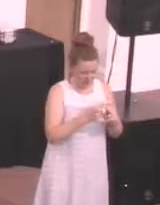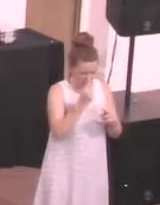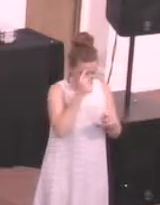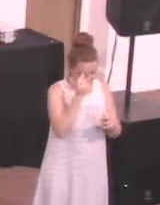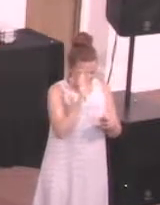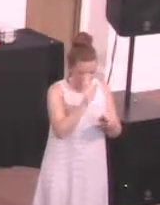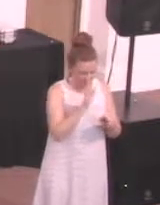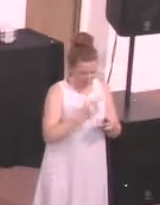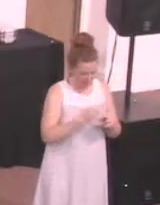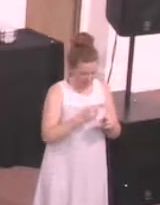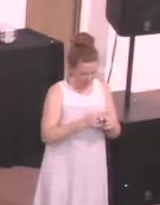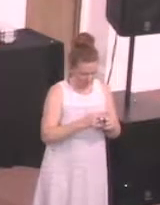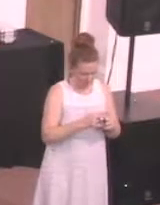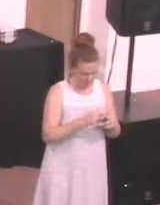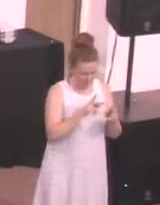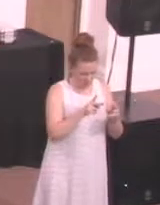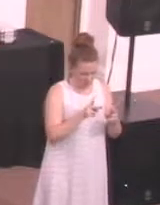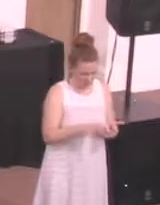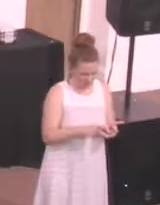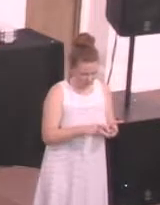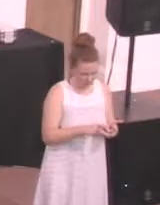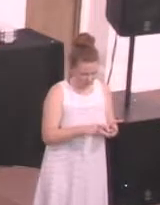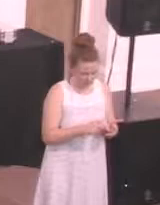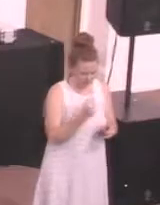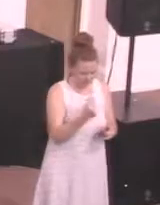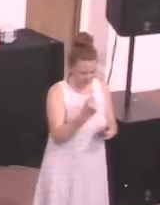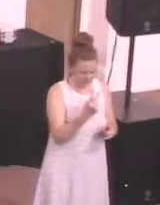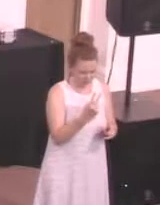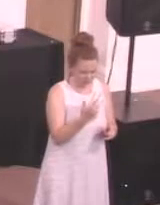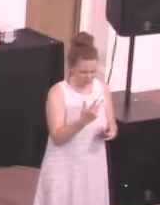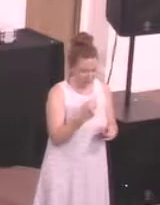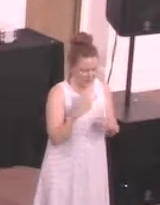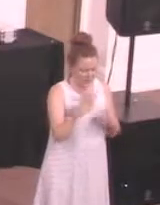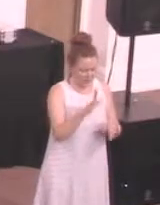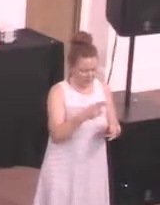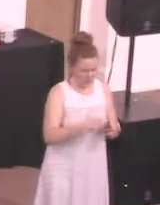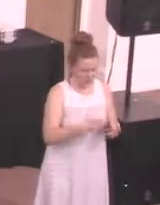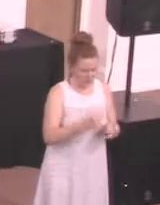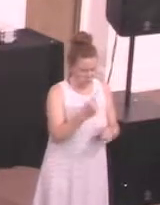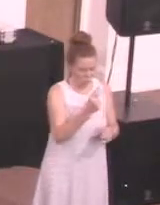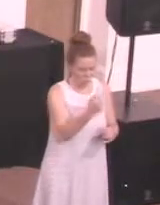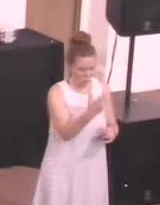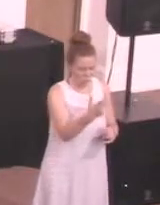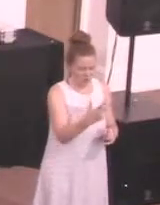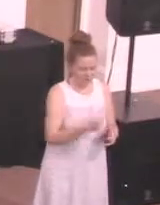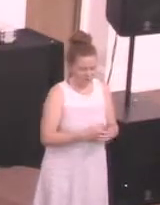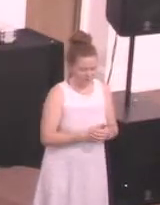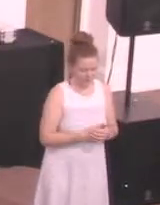name? On the count of three, I want you to shout their name. One, two, three.